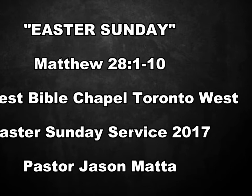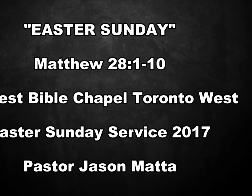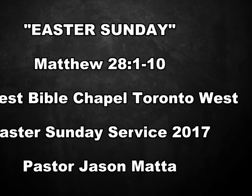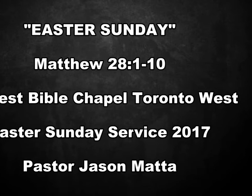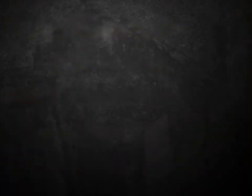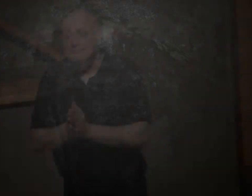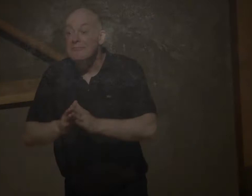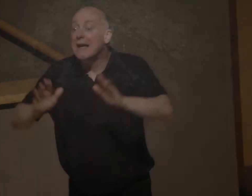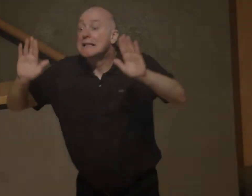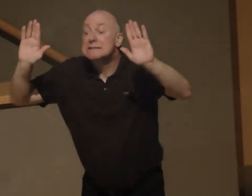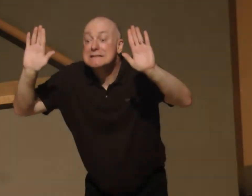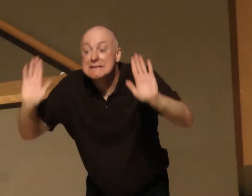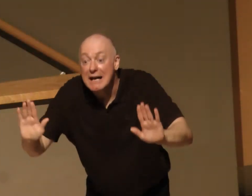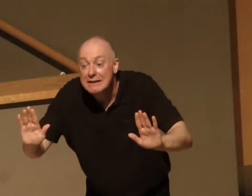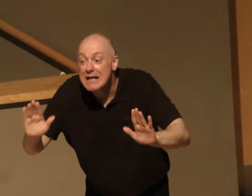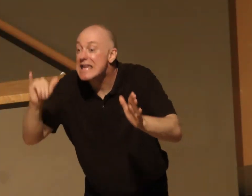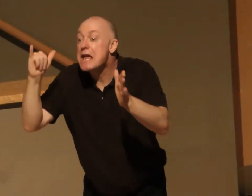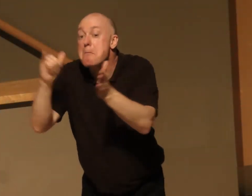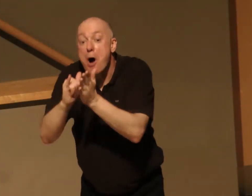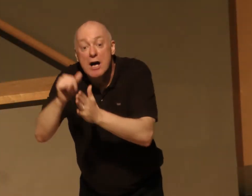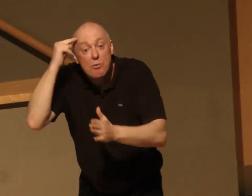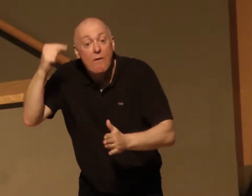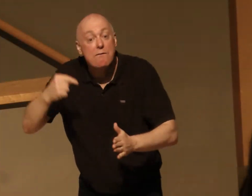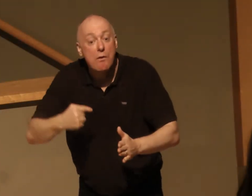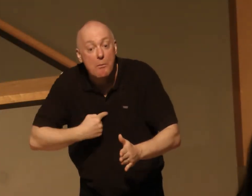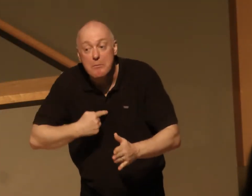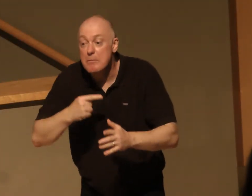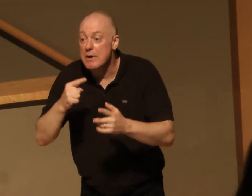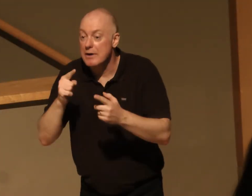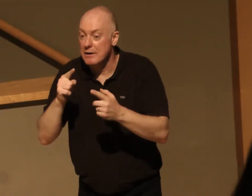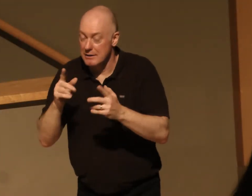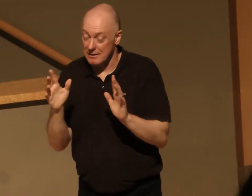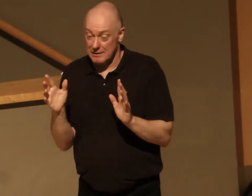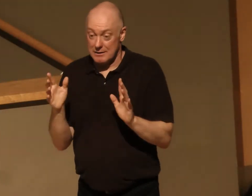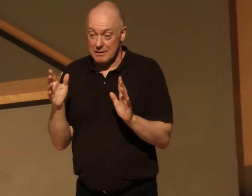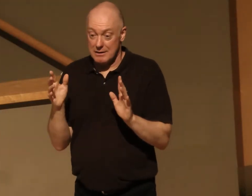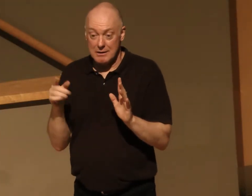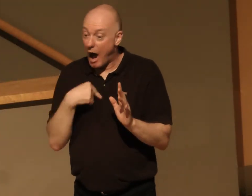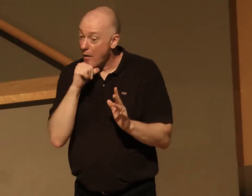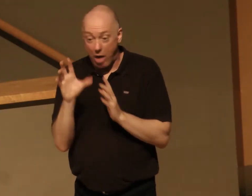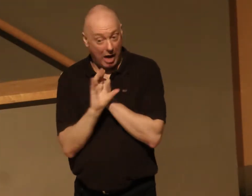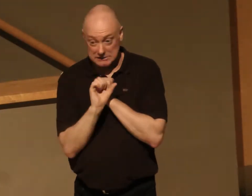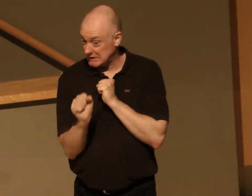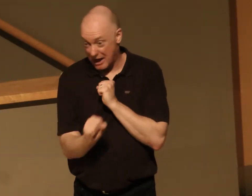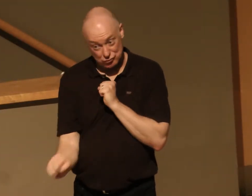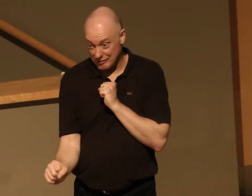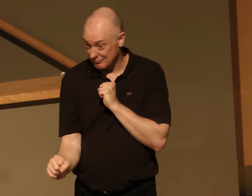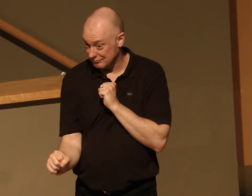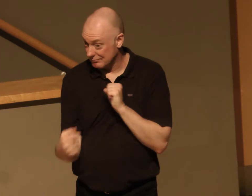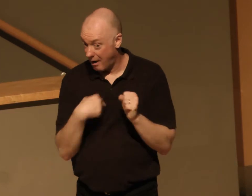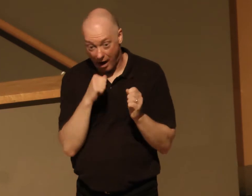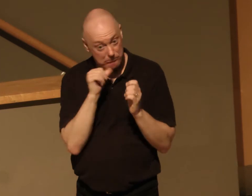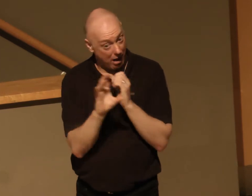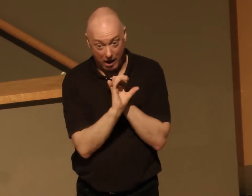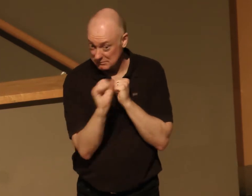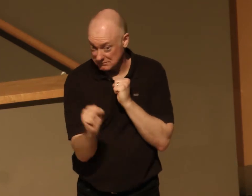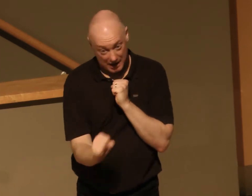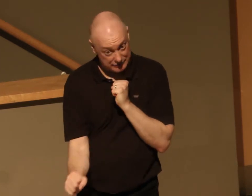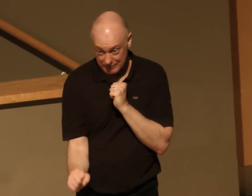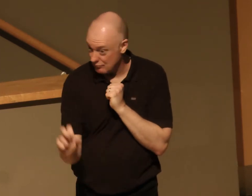It would be impossible for me to overstate the significance and the enormity and the magnitude of what